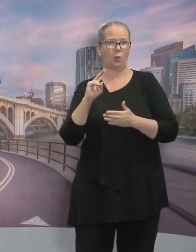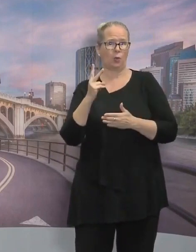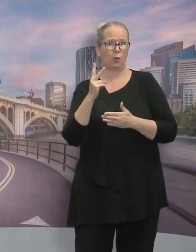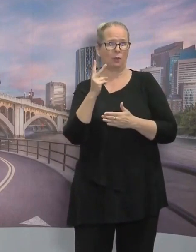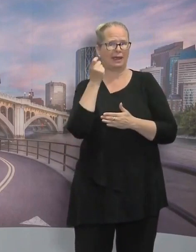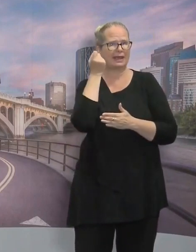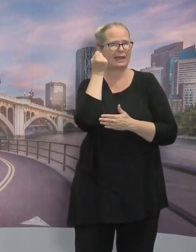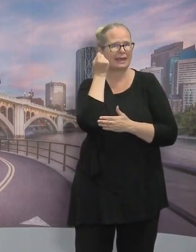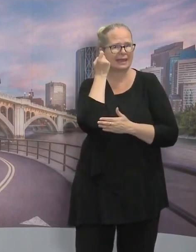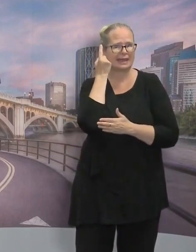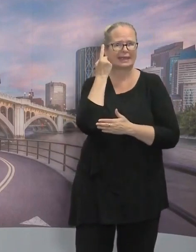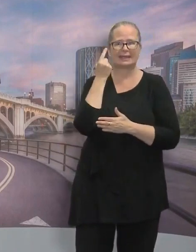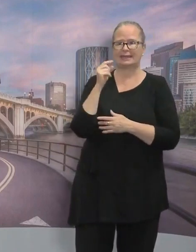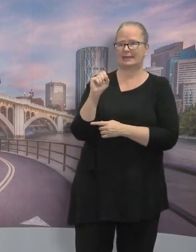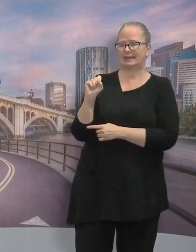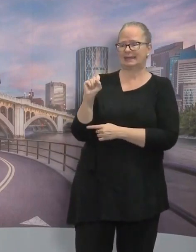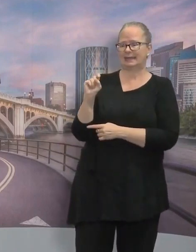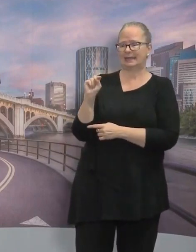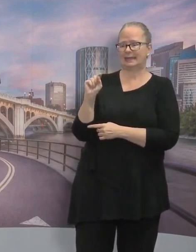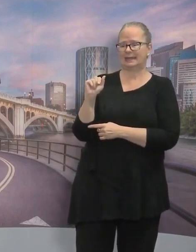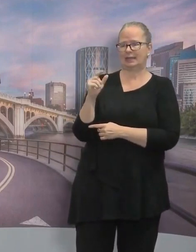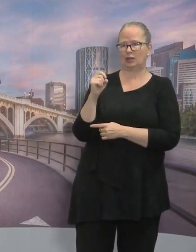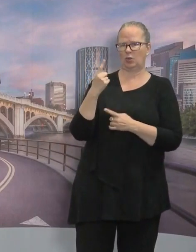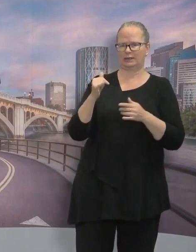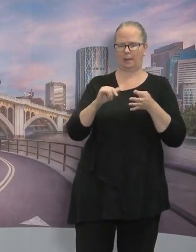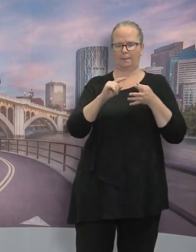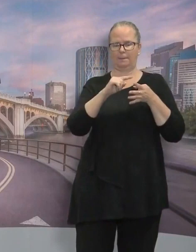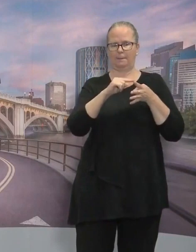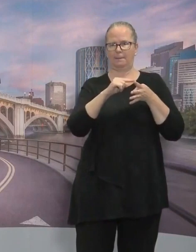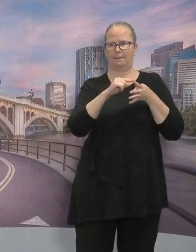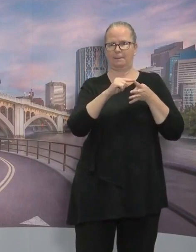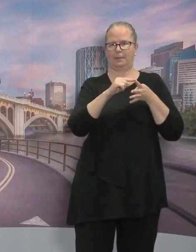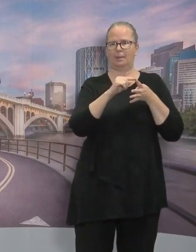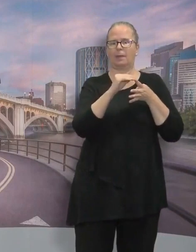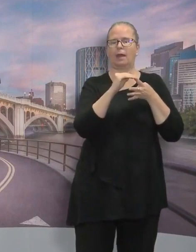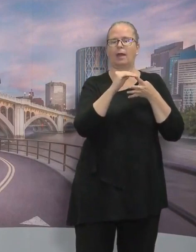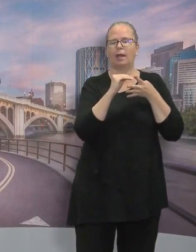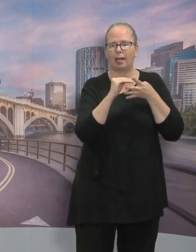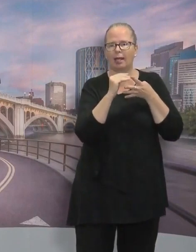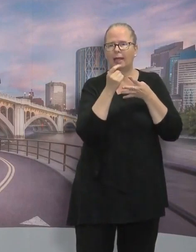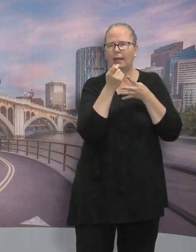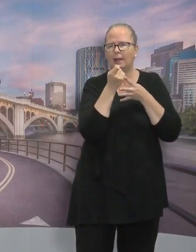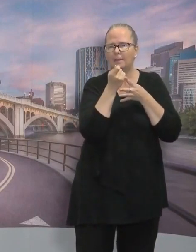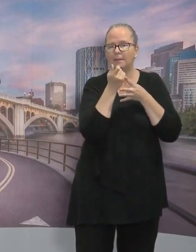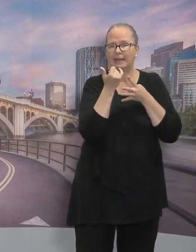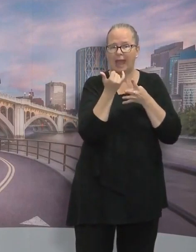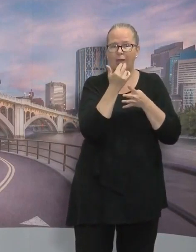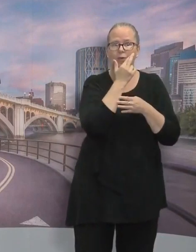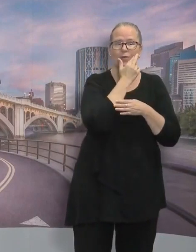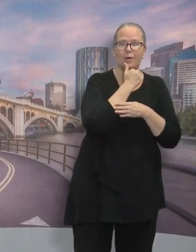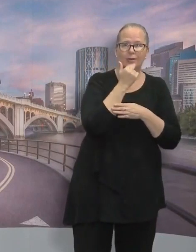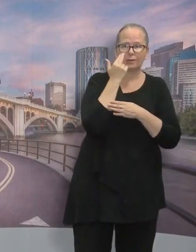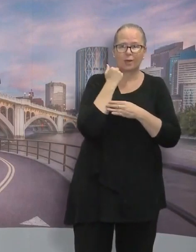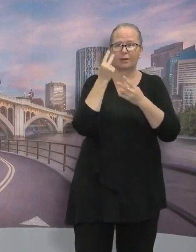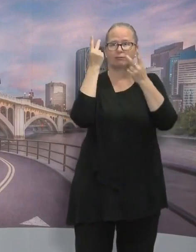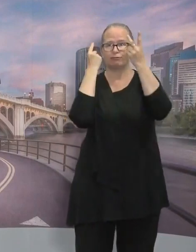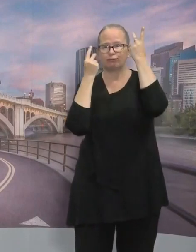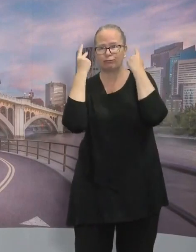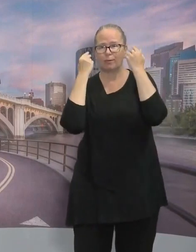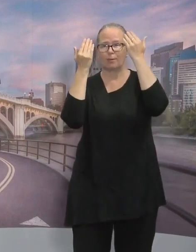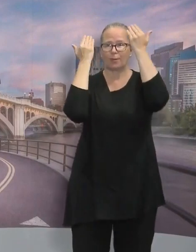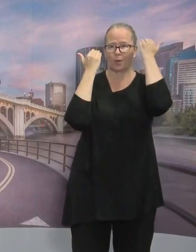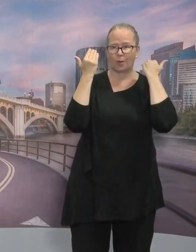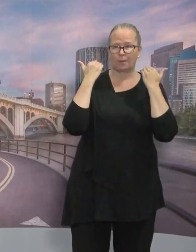normal people speak, that means that restaurants and hair salons were able to open with many restrictions. And